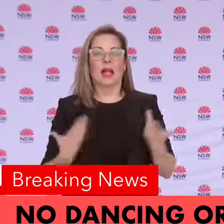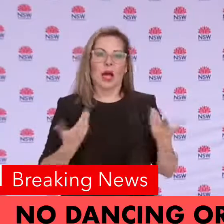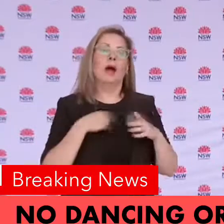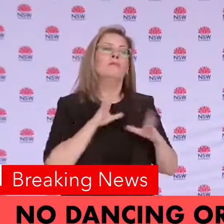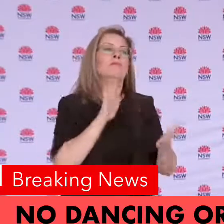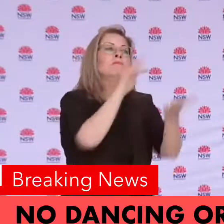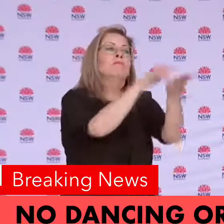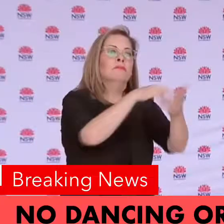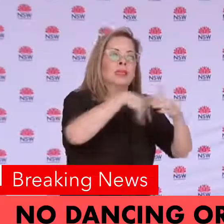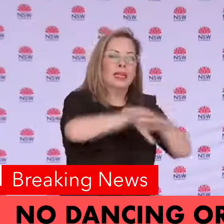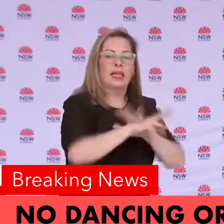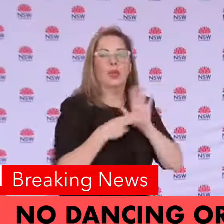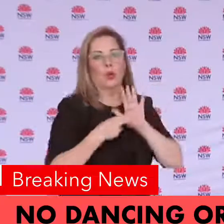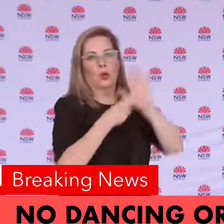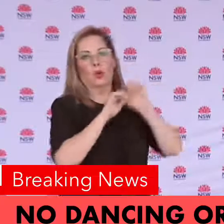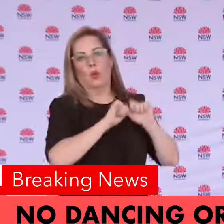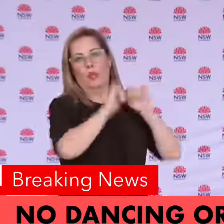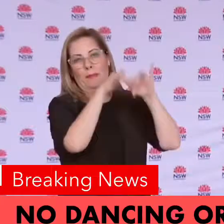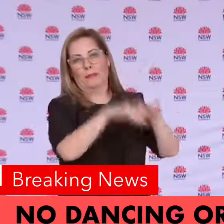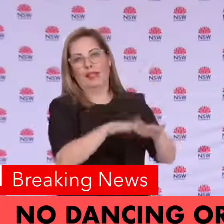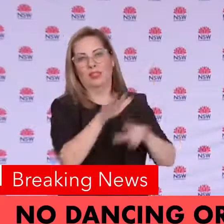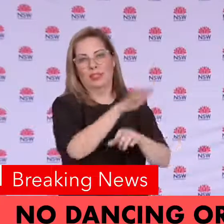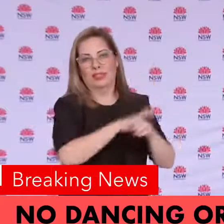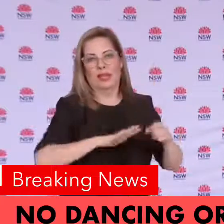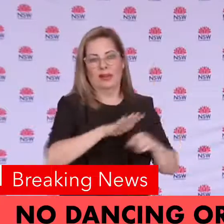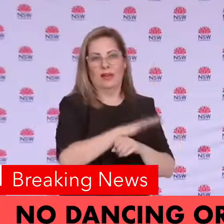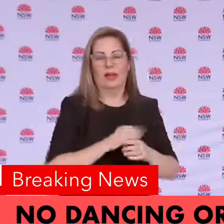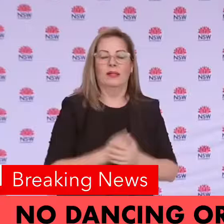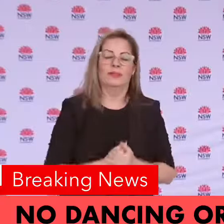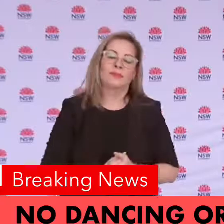strongly that when you are in indoor settings, when you are in